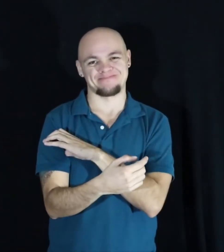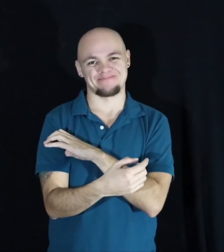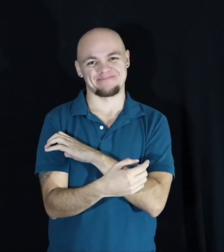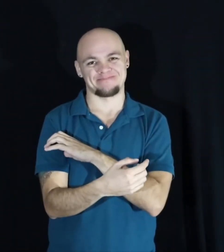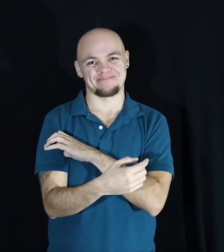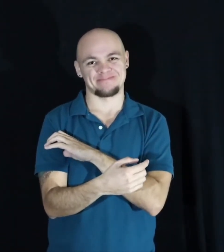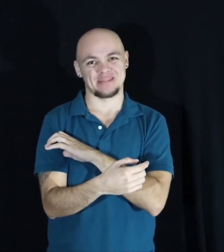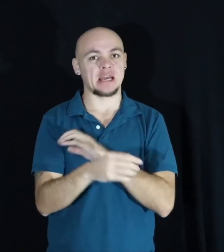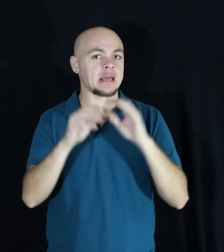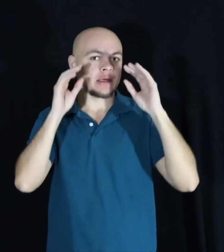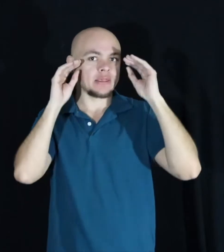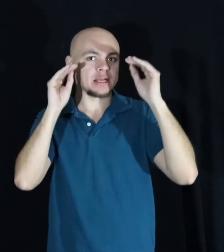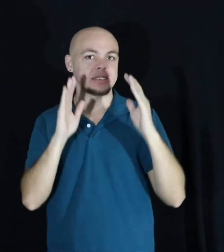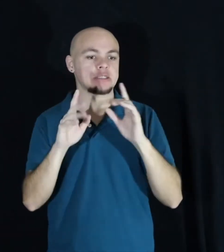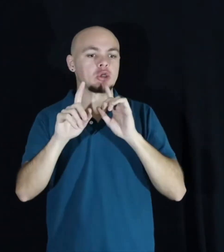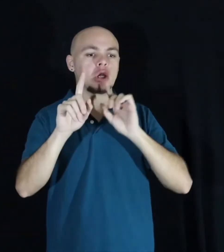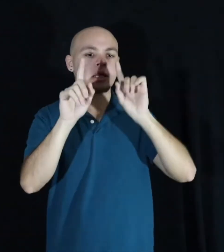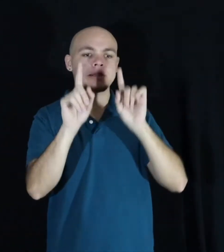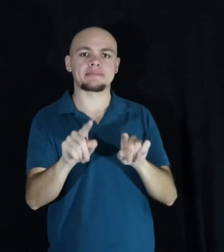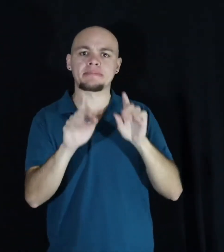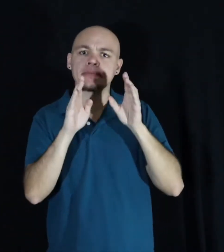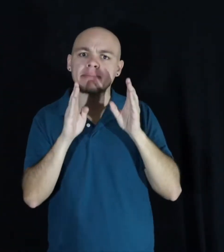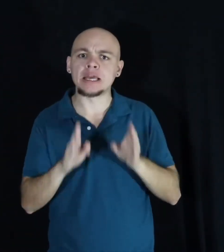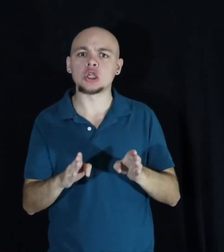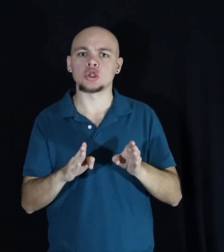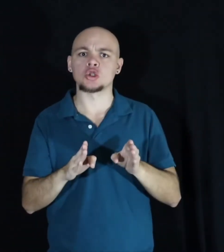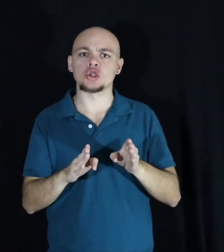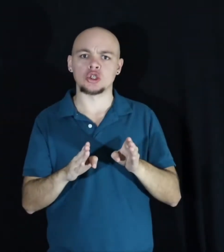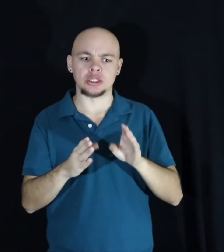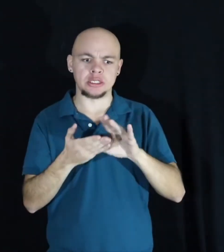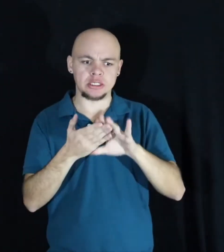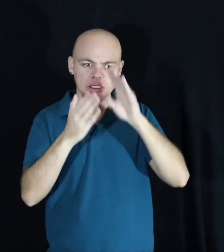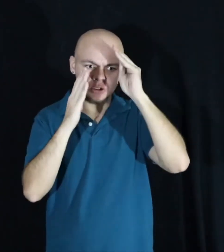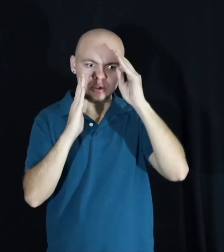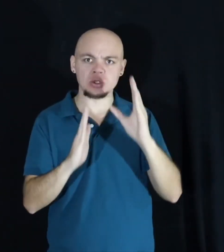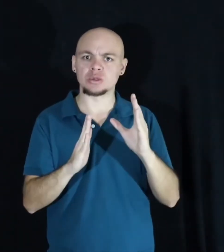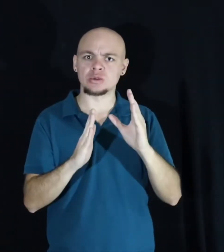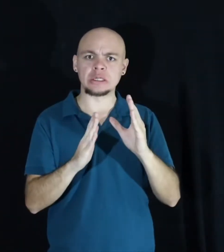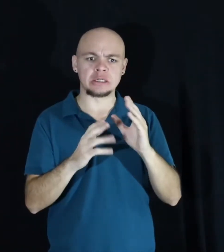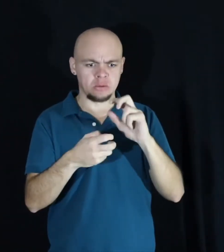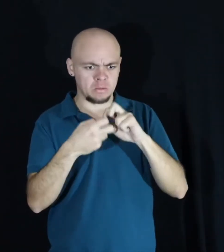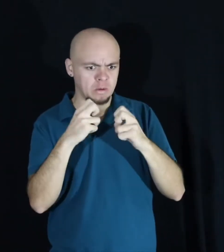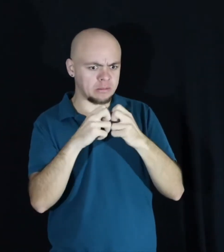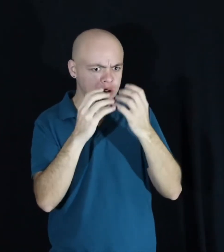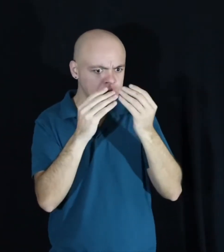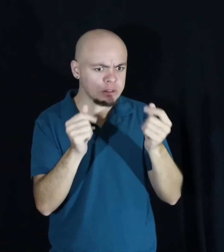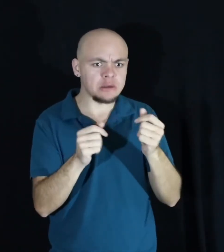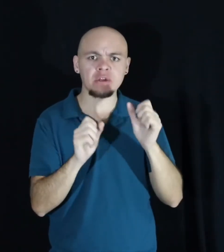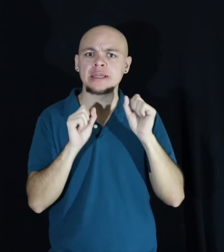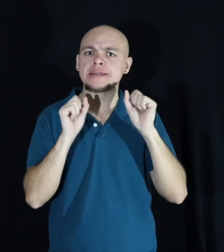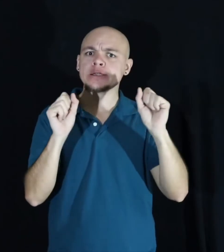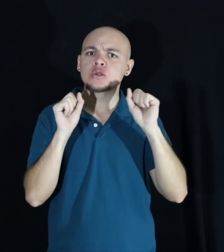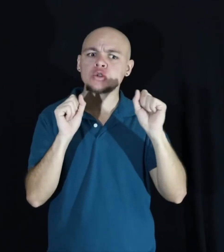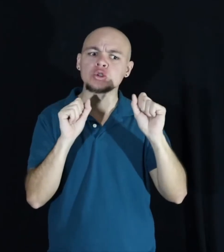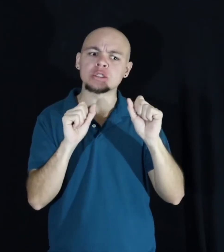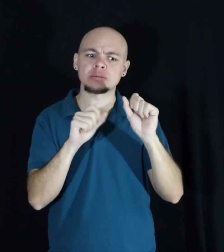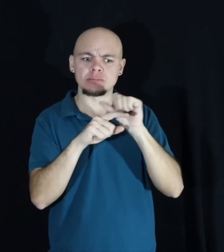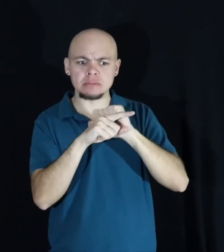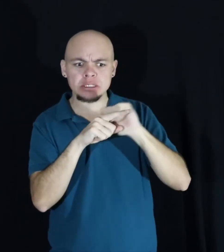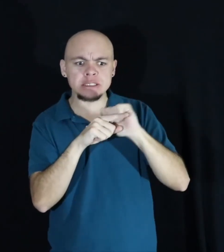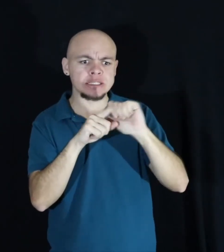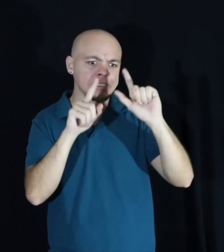The teacher is a commander, and they command the students to do problems, exercises, and tests, the